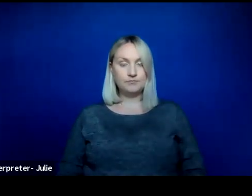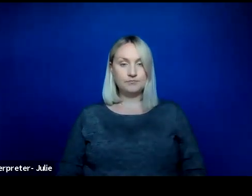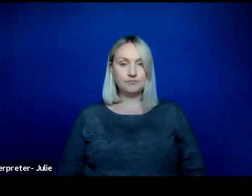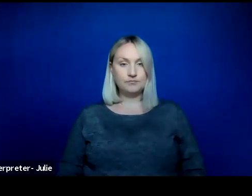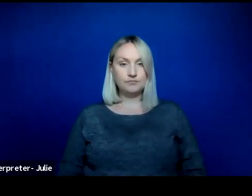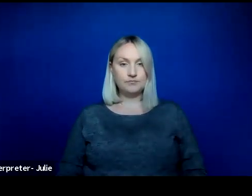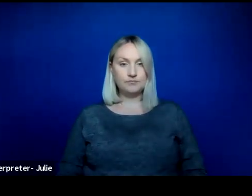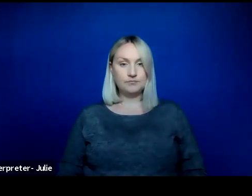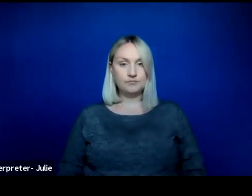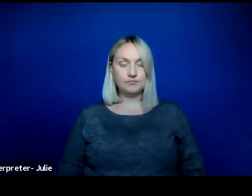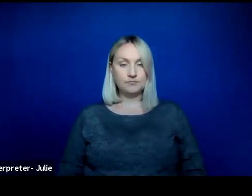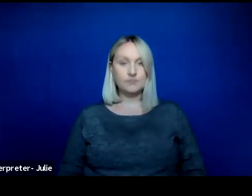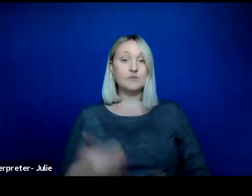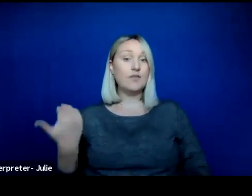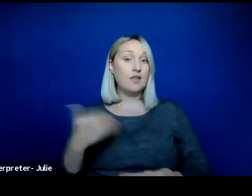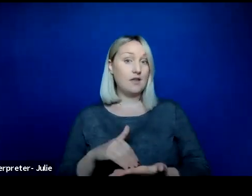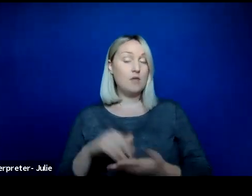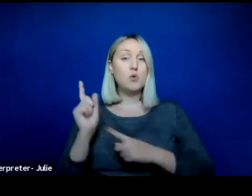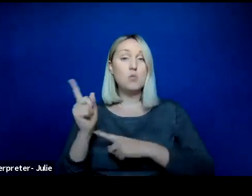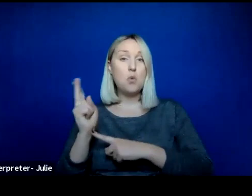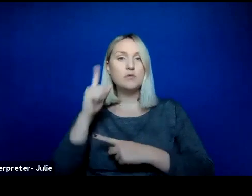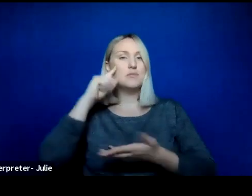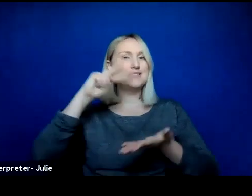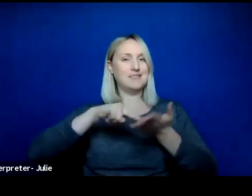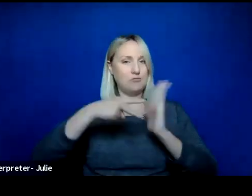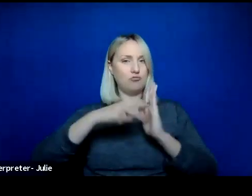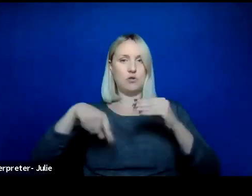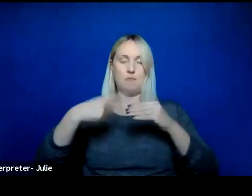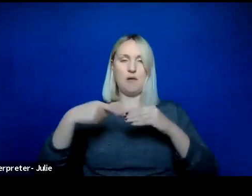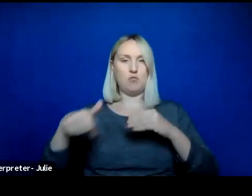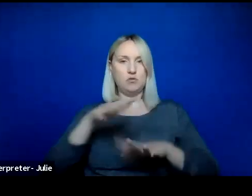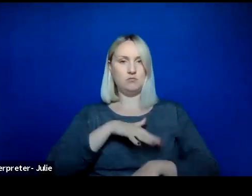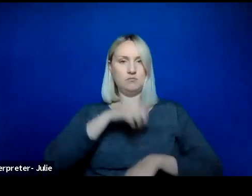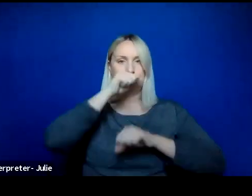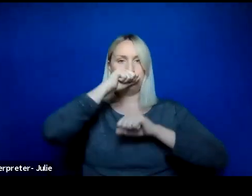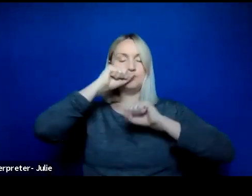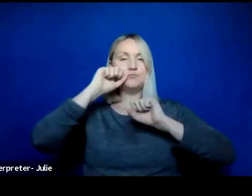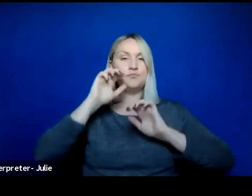So we'll take a few more moments to be intentional about our breath